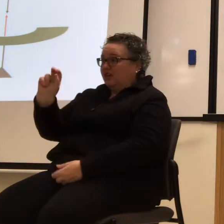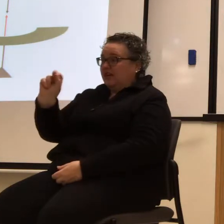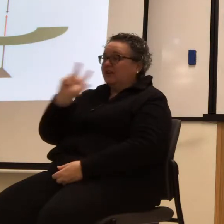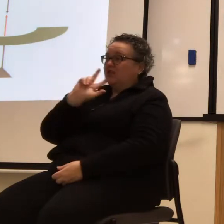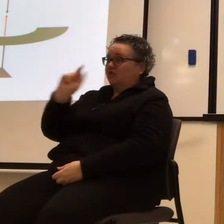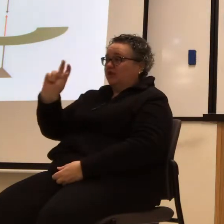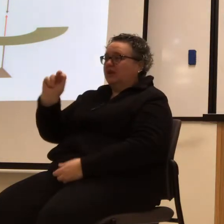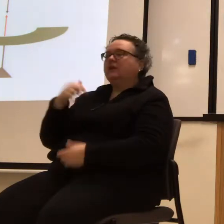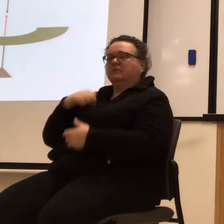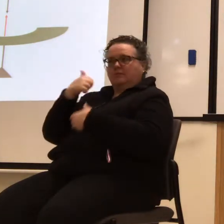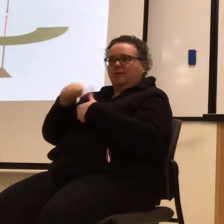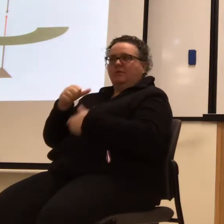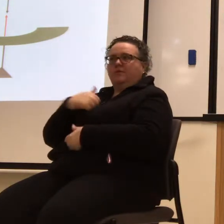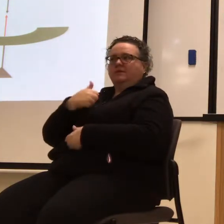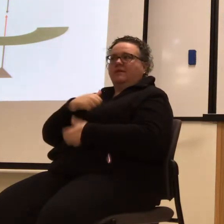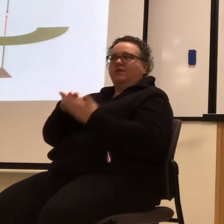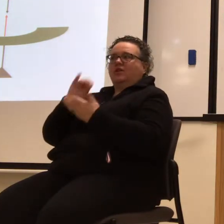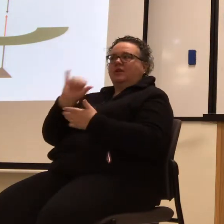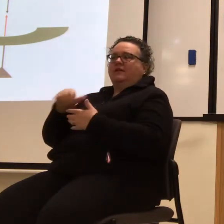learning that as a student.